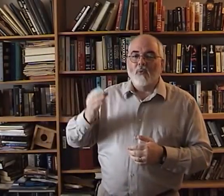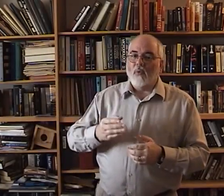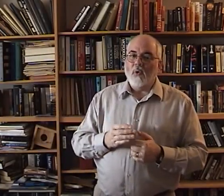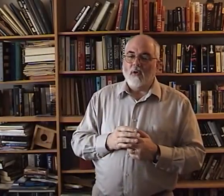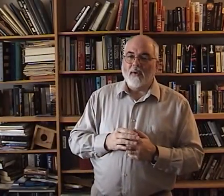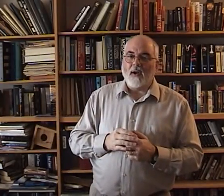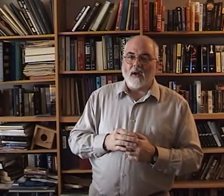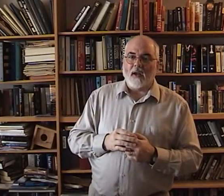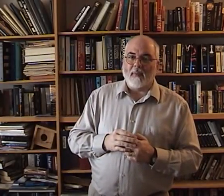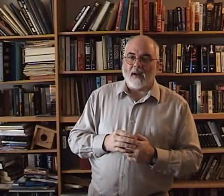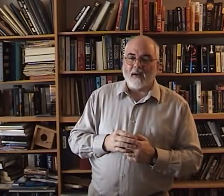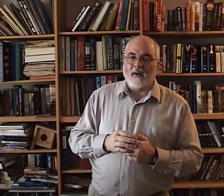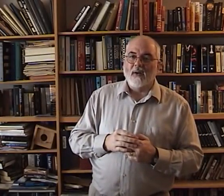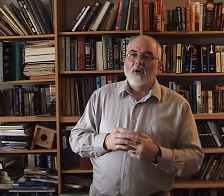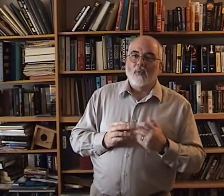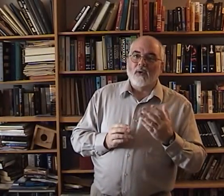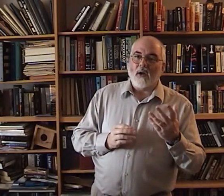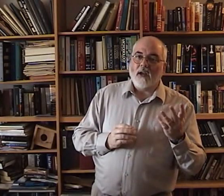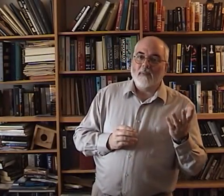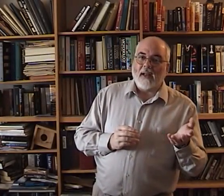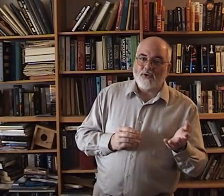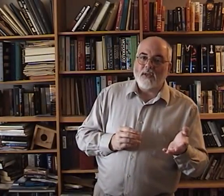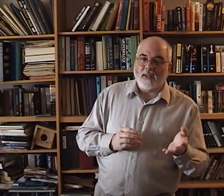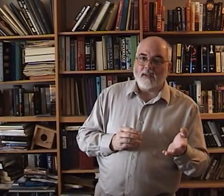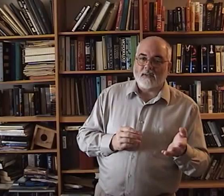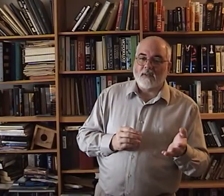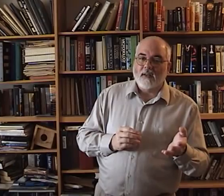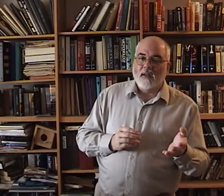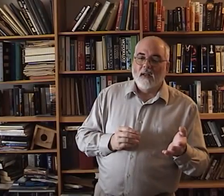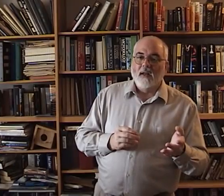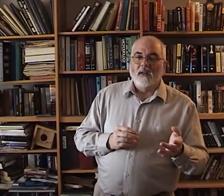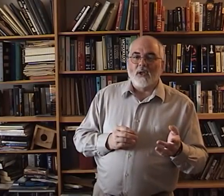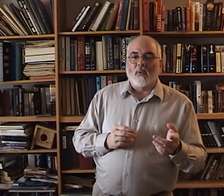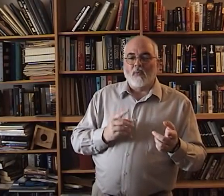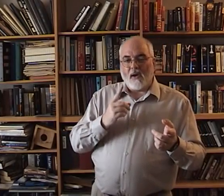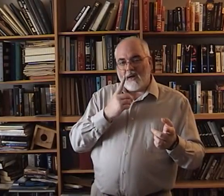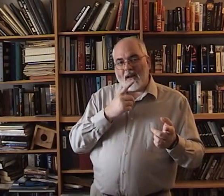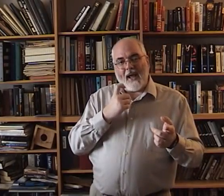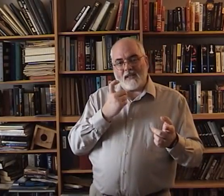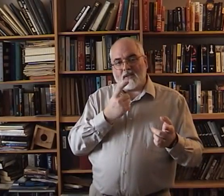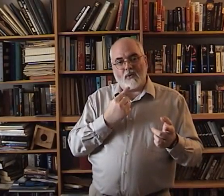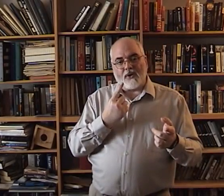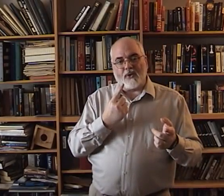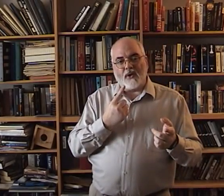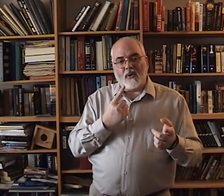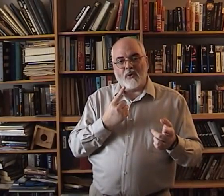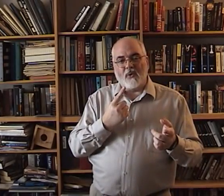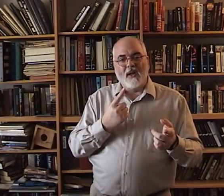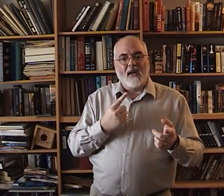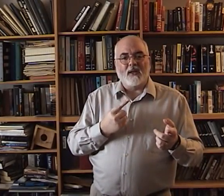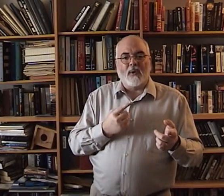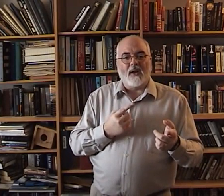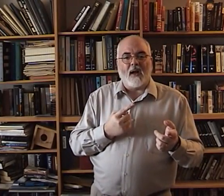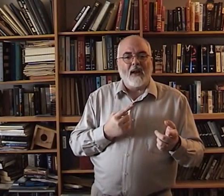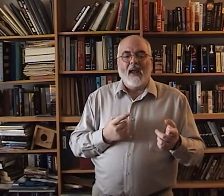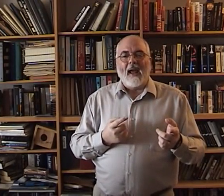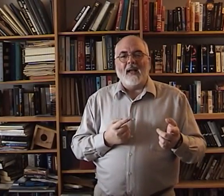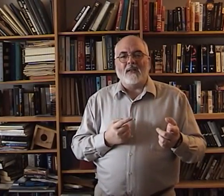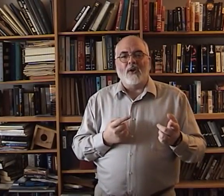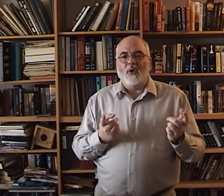Who are we talking about here? We're talking about Jesus. So we're not going to ask the question, though, who. It's really not asking who